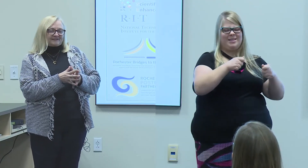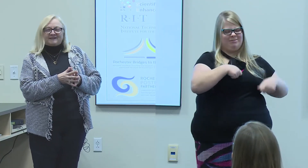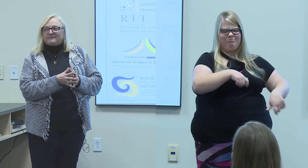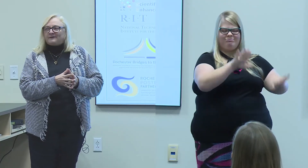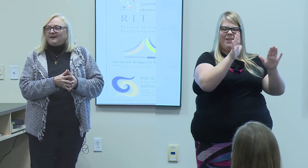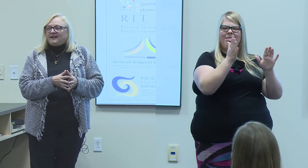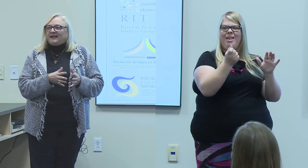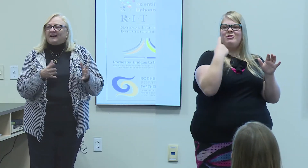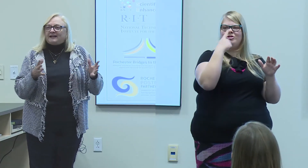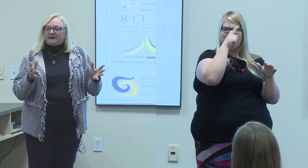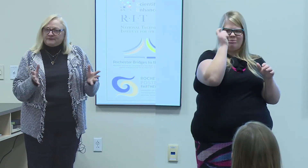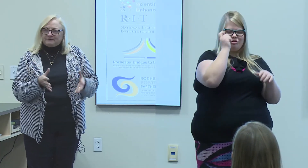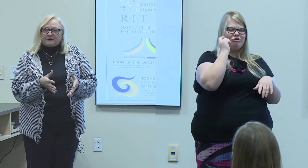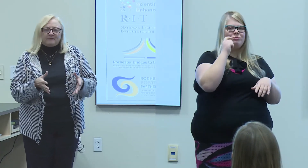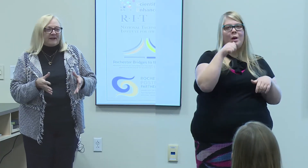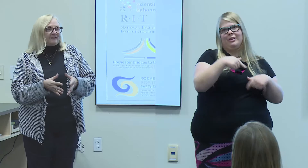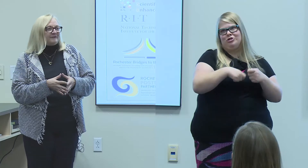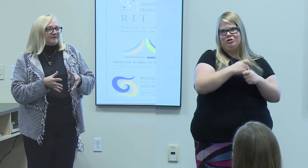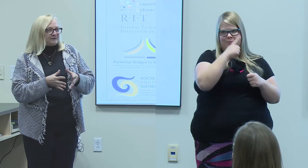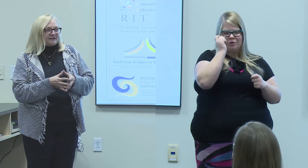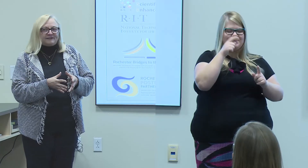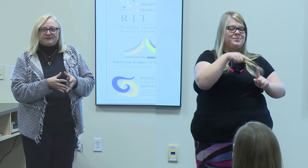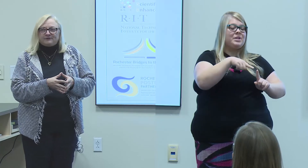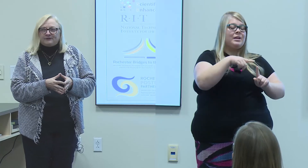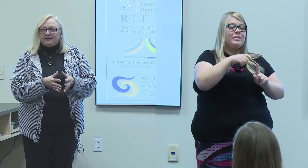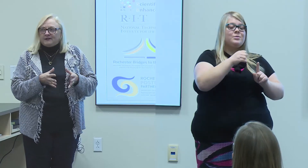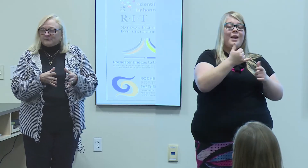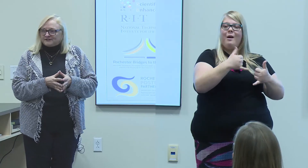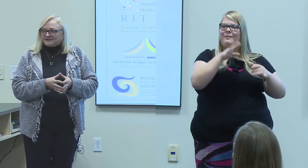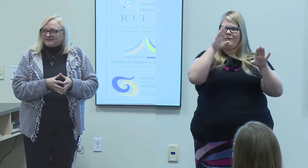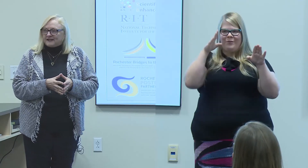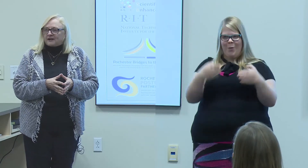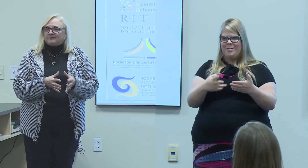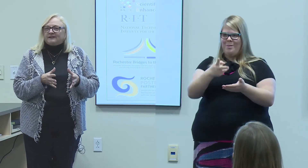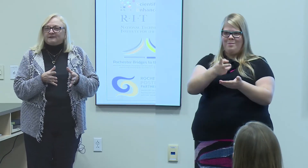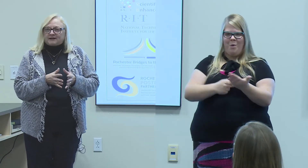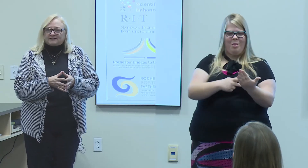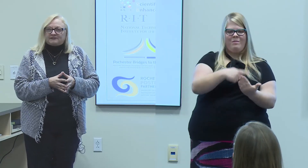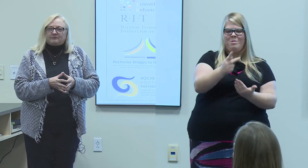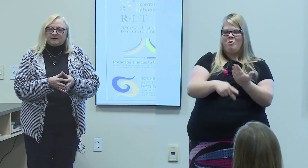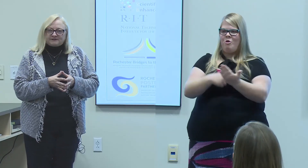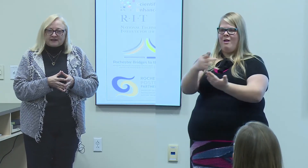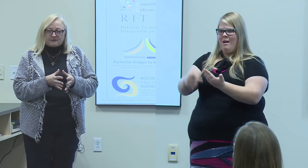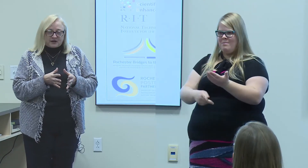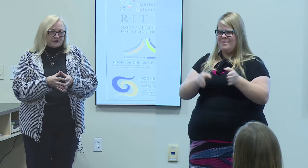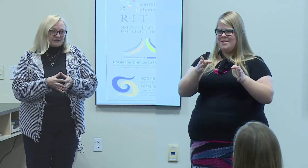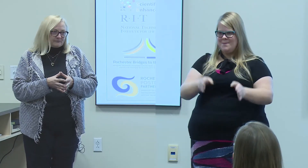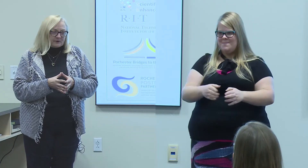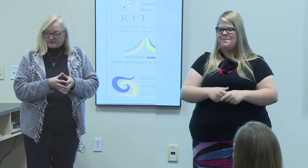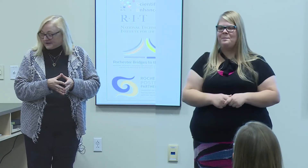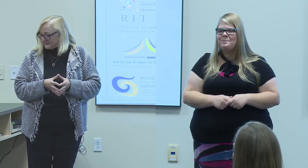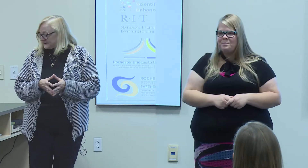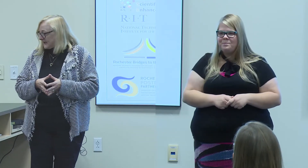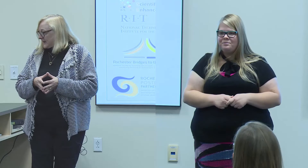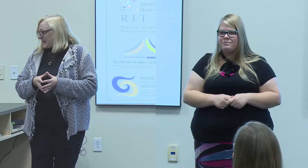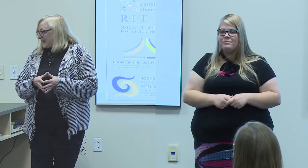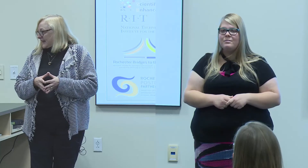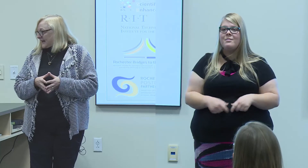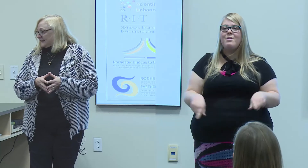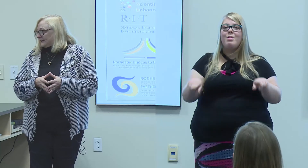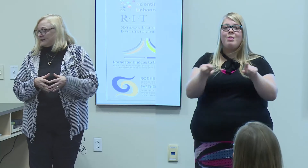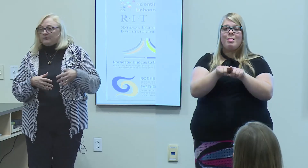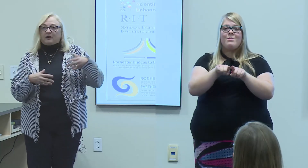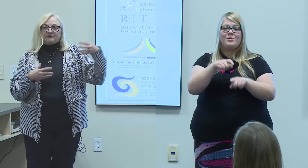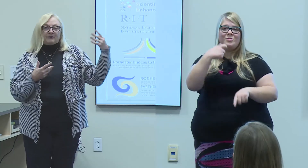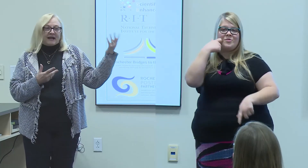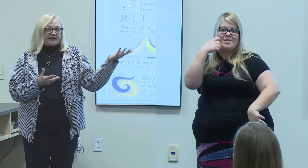program last summer, and I now devote my efforts strictly to the Bridges to the Doctorate and the Rochester Postdoc Partnership programs.